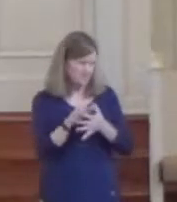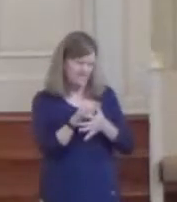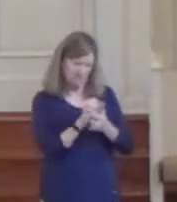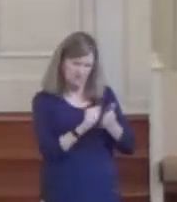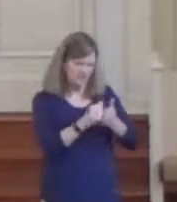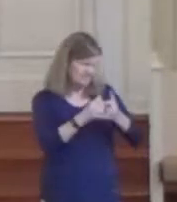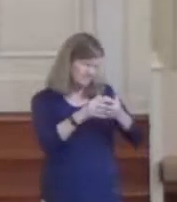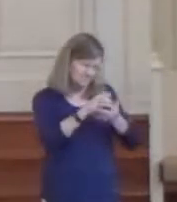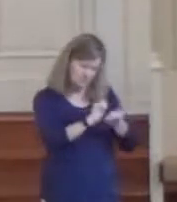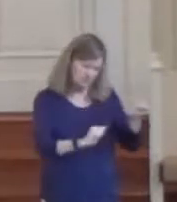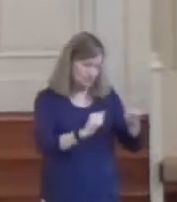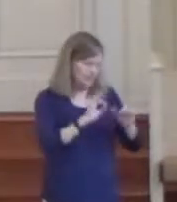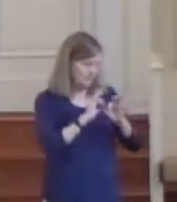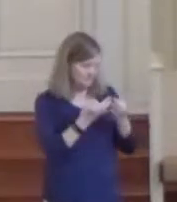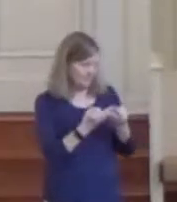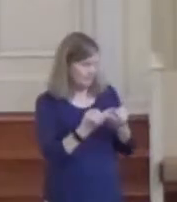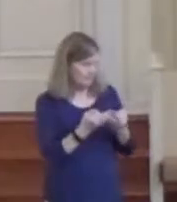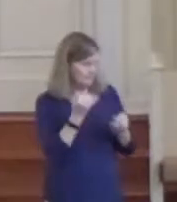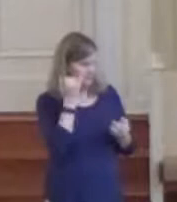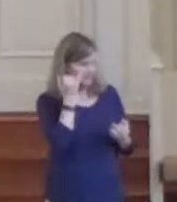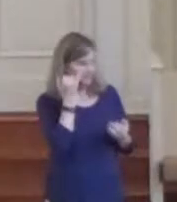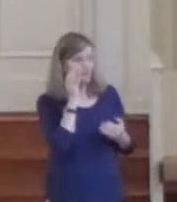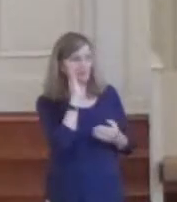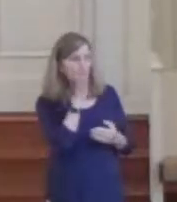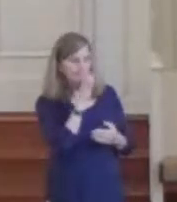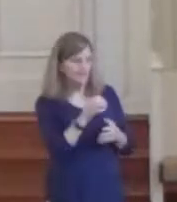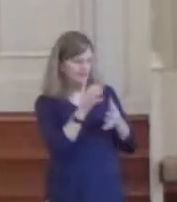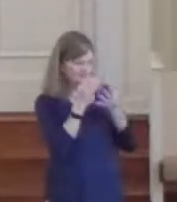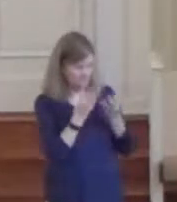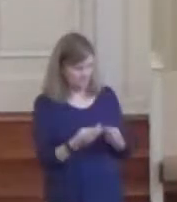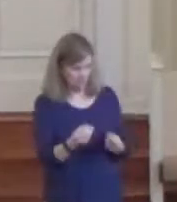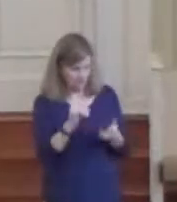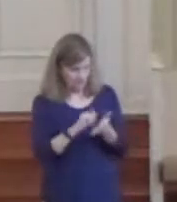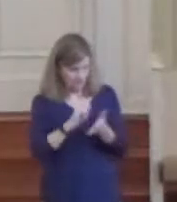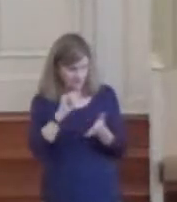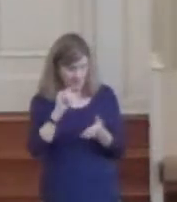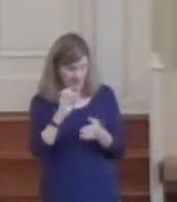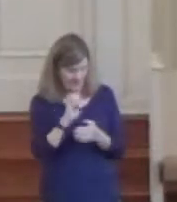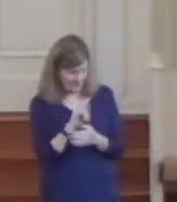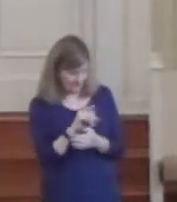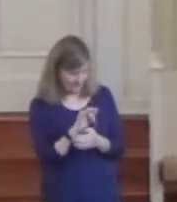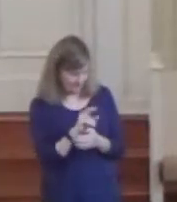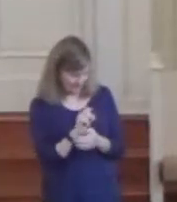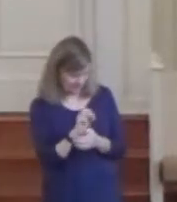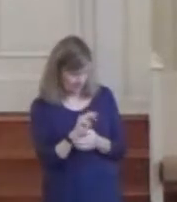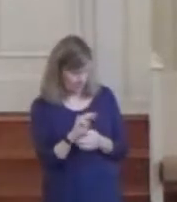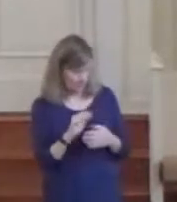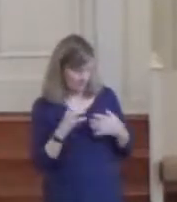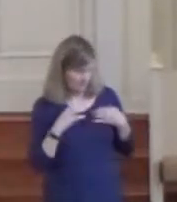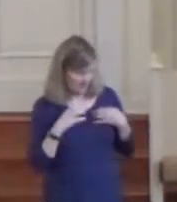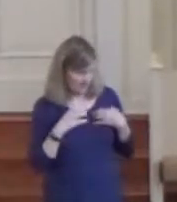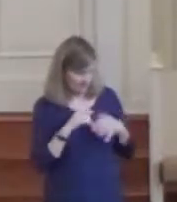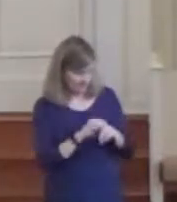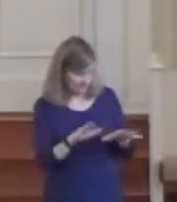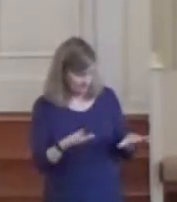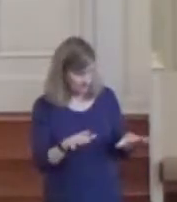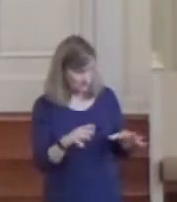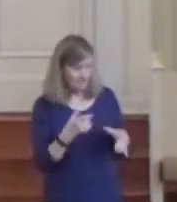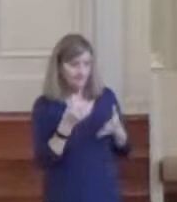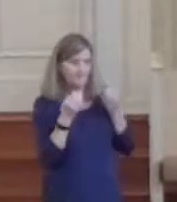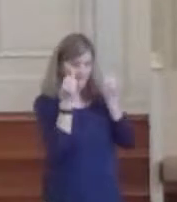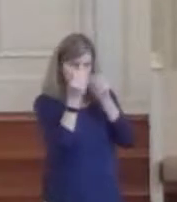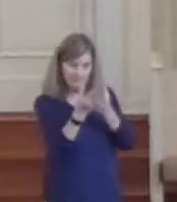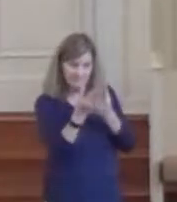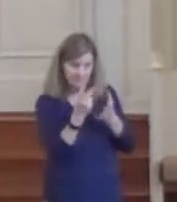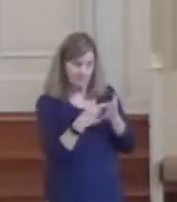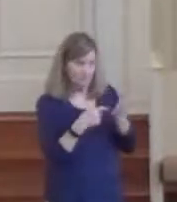ripping families apart. And if there is going to be a solution to this epidemic that we're in right now, let me tell you what you have to